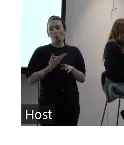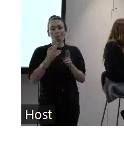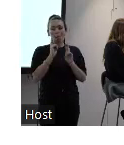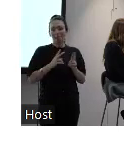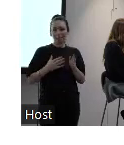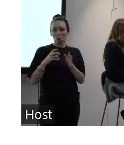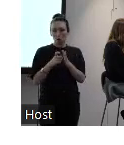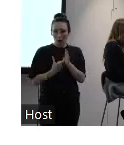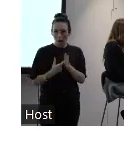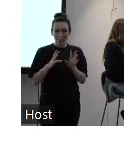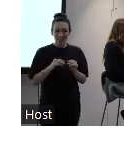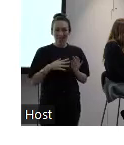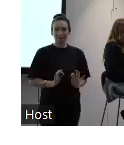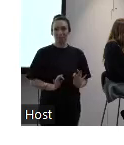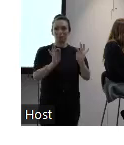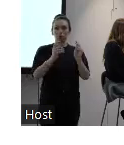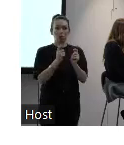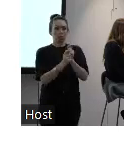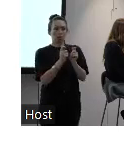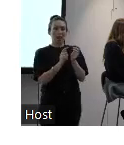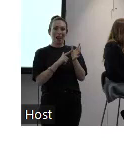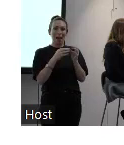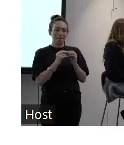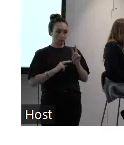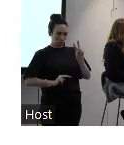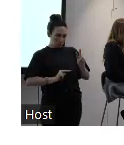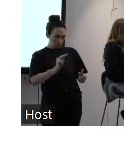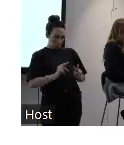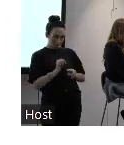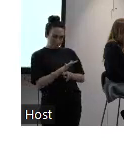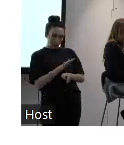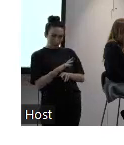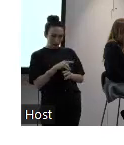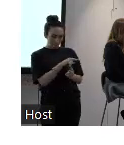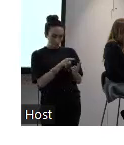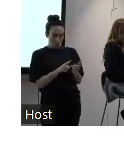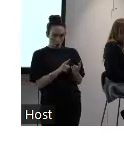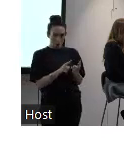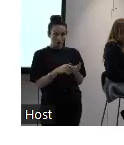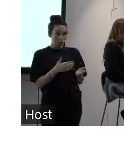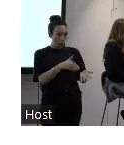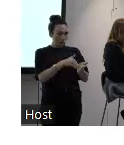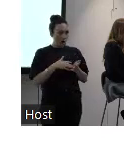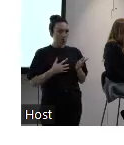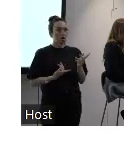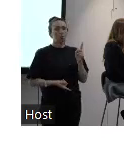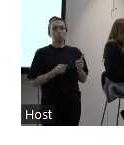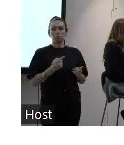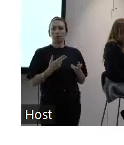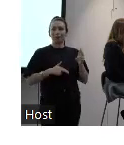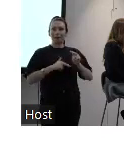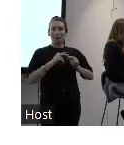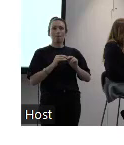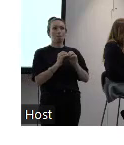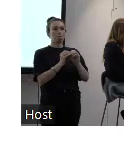off to specialized research labs and then analyzed by bioinformaticians to help us develop a comprehensive picture